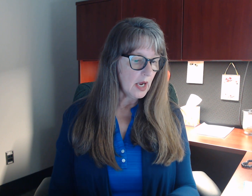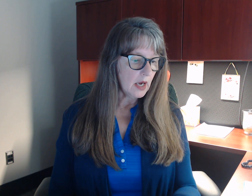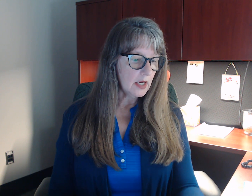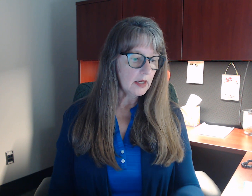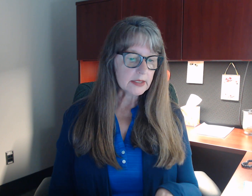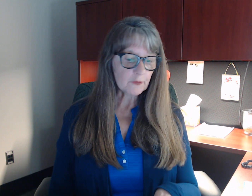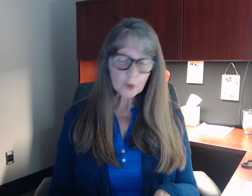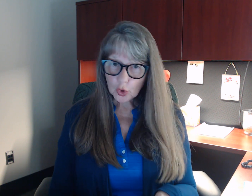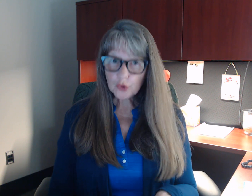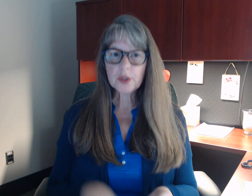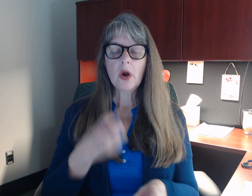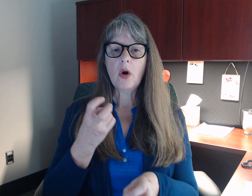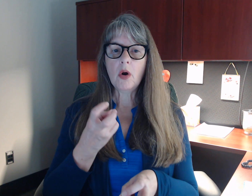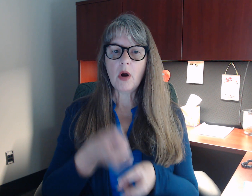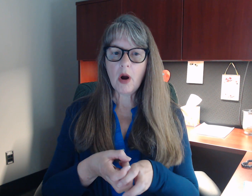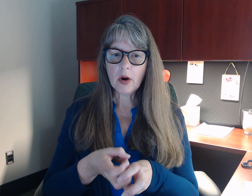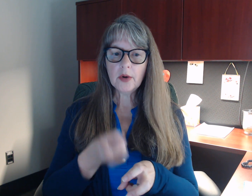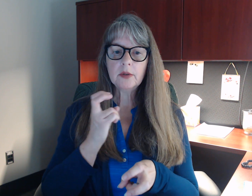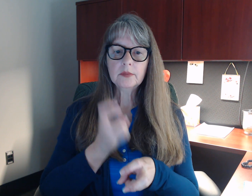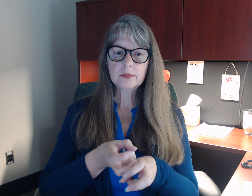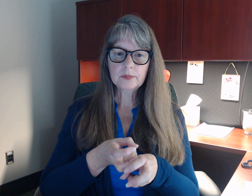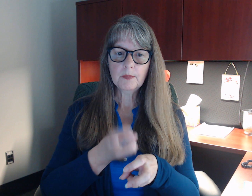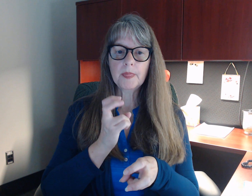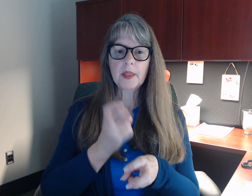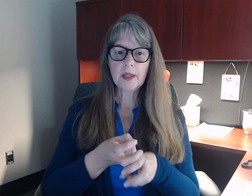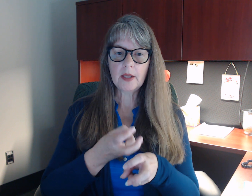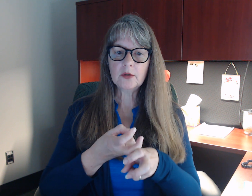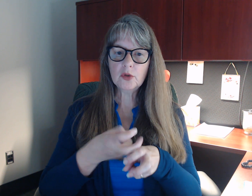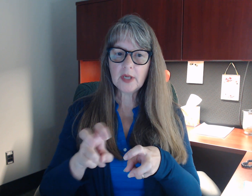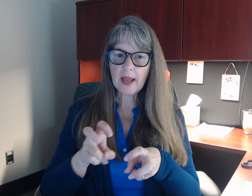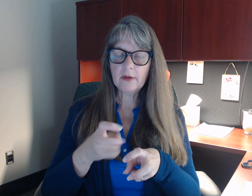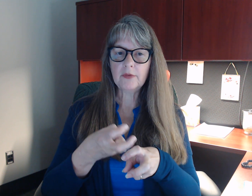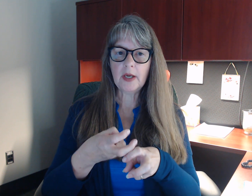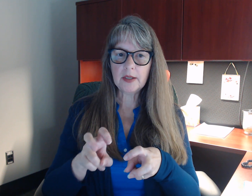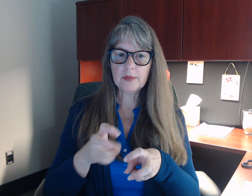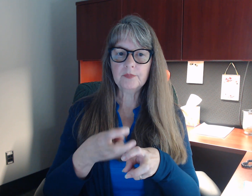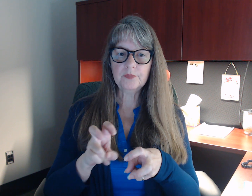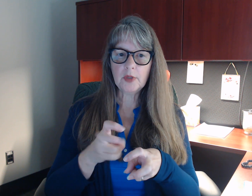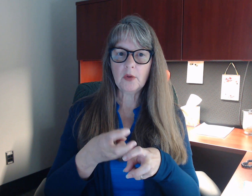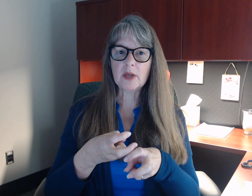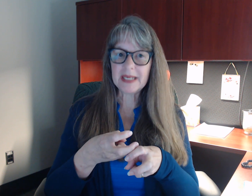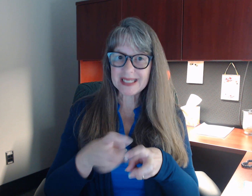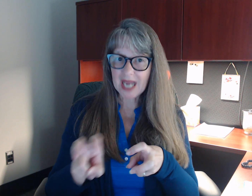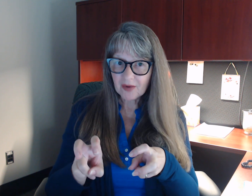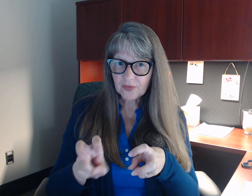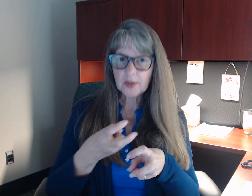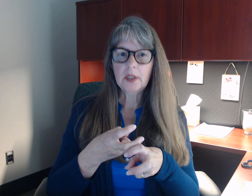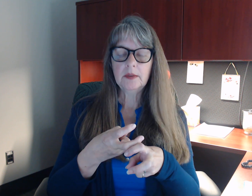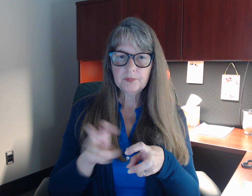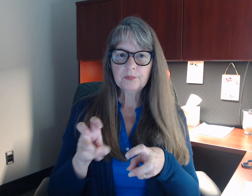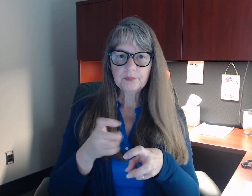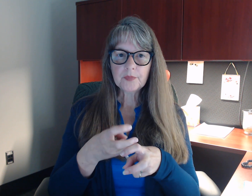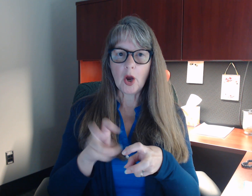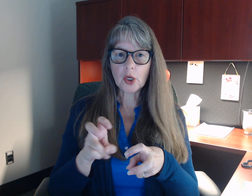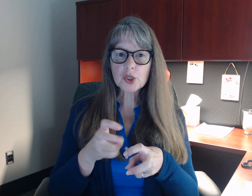Okay. Difficult or hard. You can have, you know, it can be tough, a